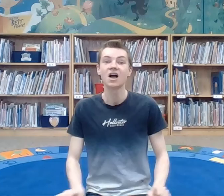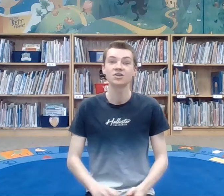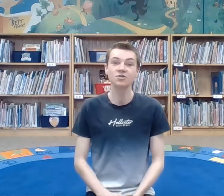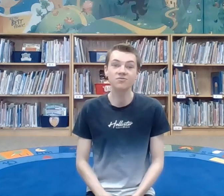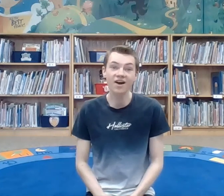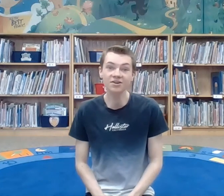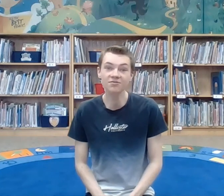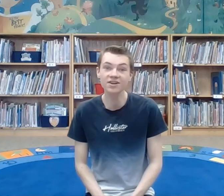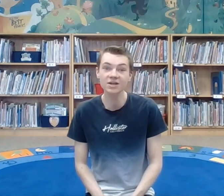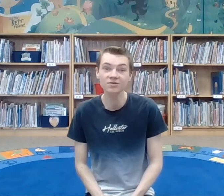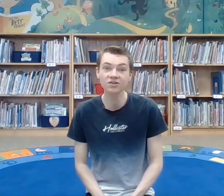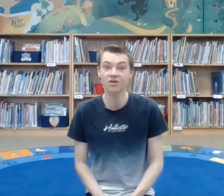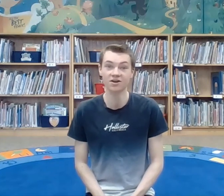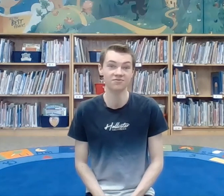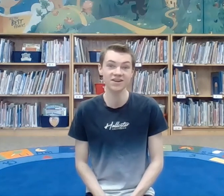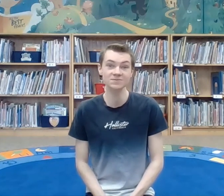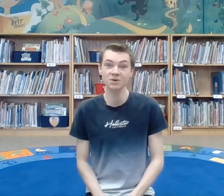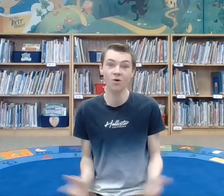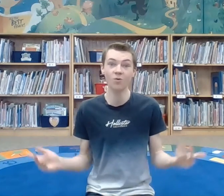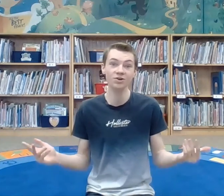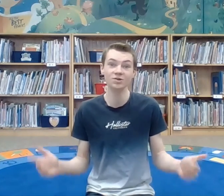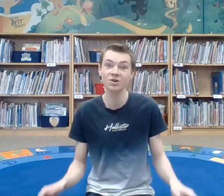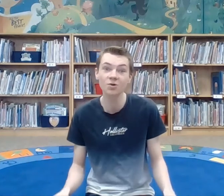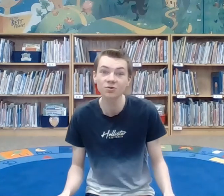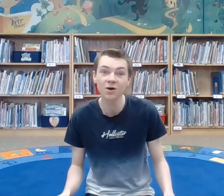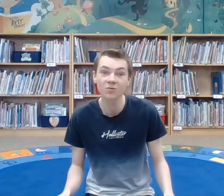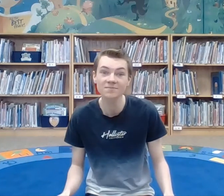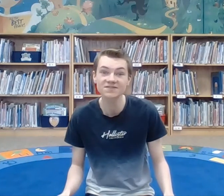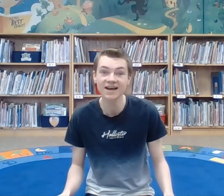You can find our videos on our Facebook, or you can go to our website,